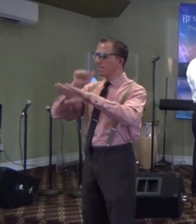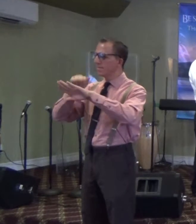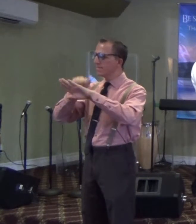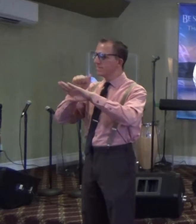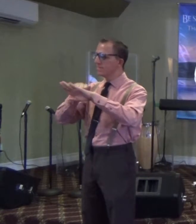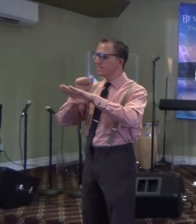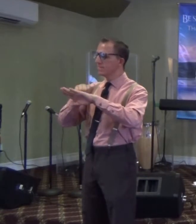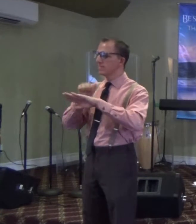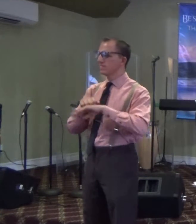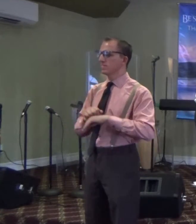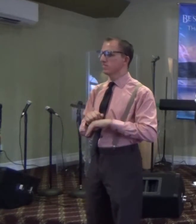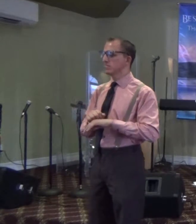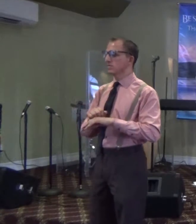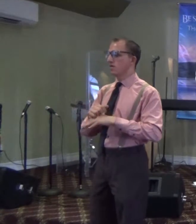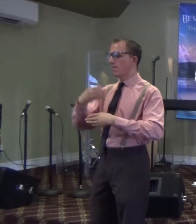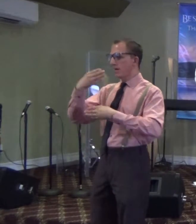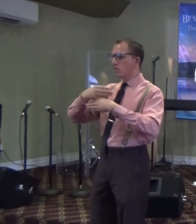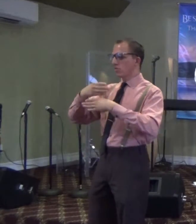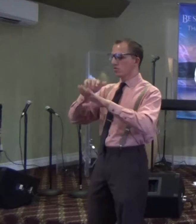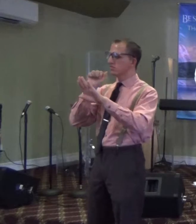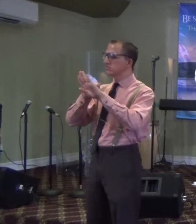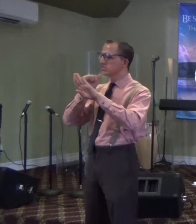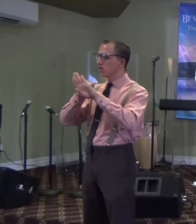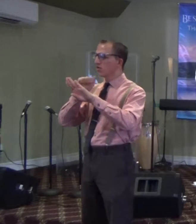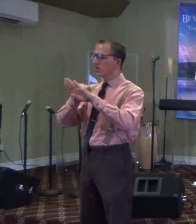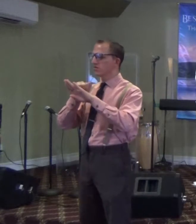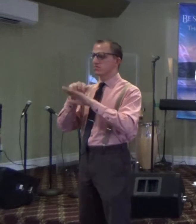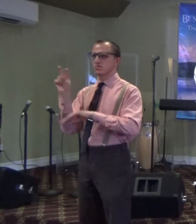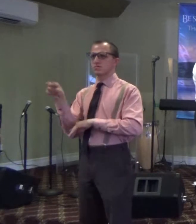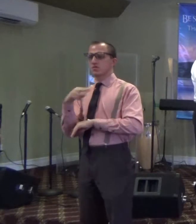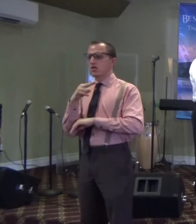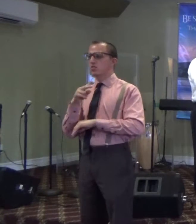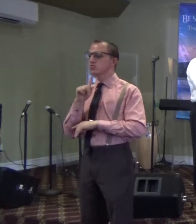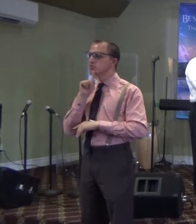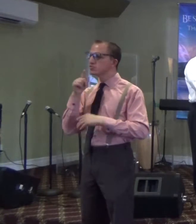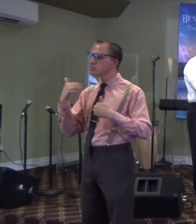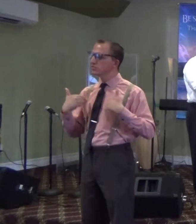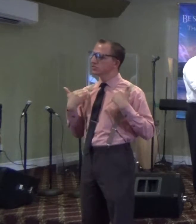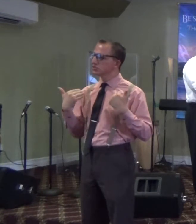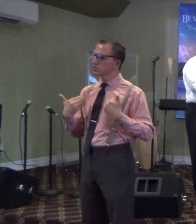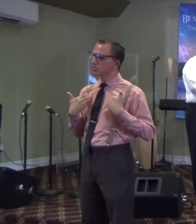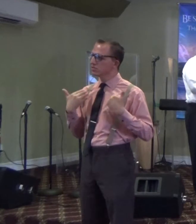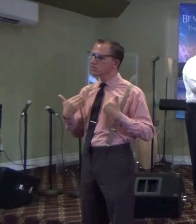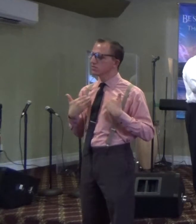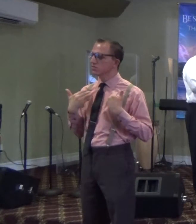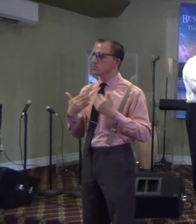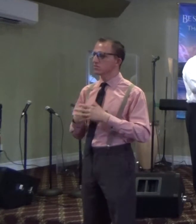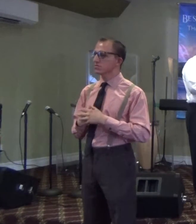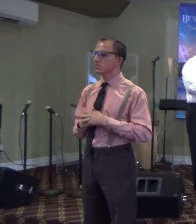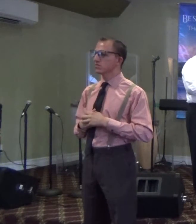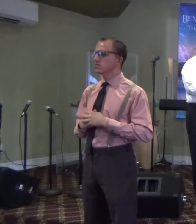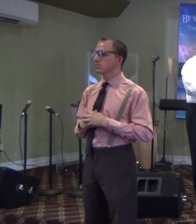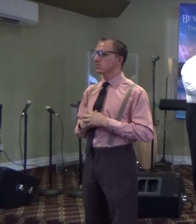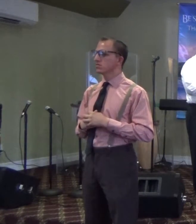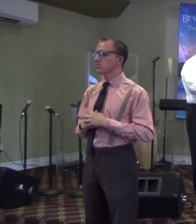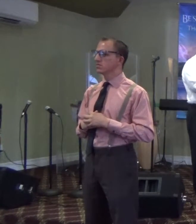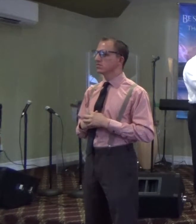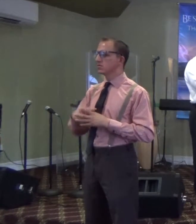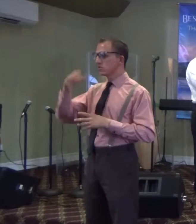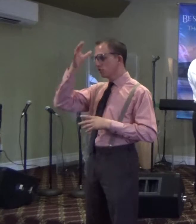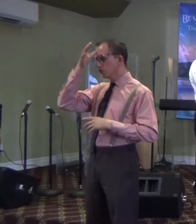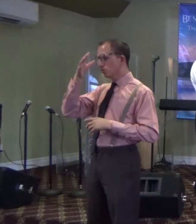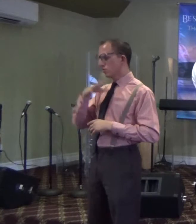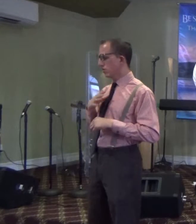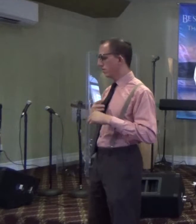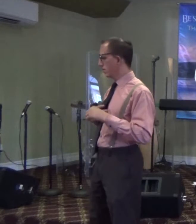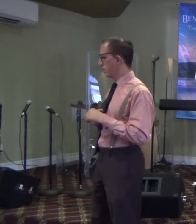desesperado window el vidrio. hard. Y era un hombre joven It was a young man y con unos ojos